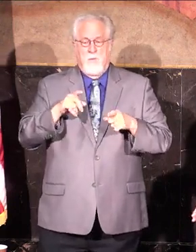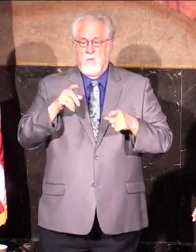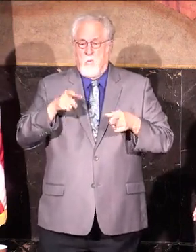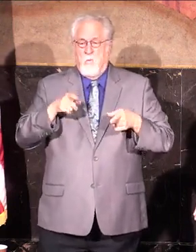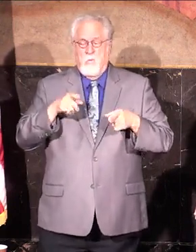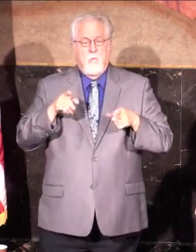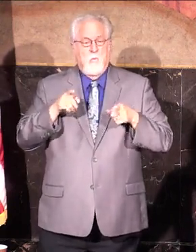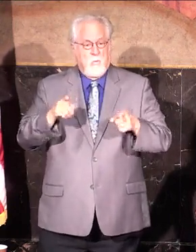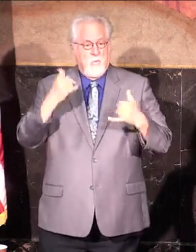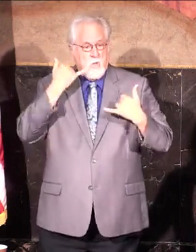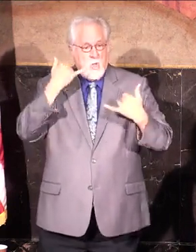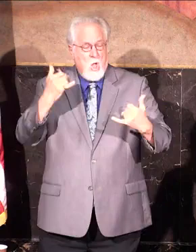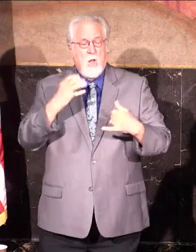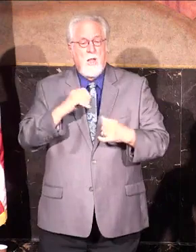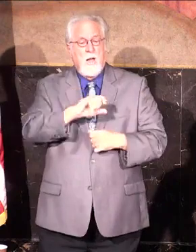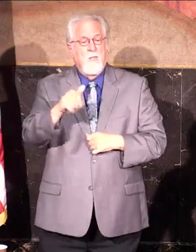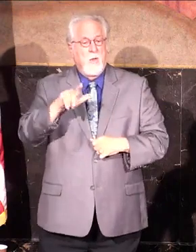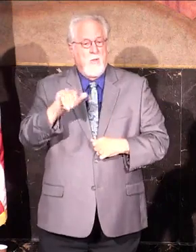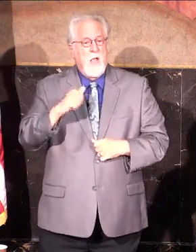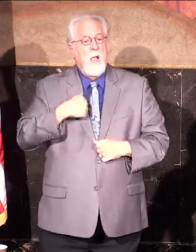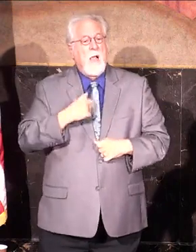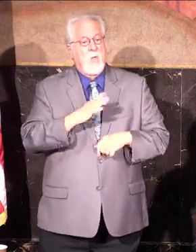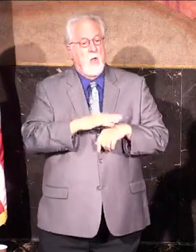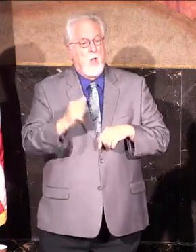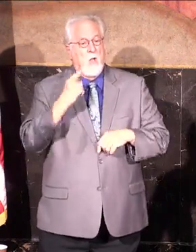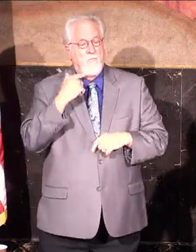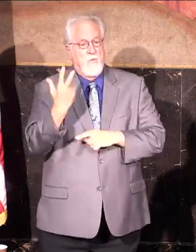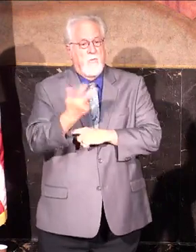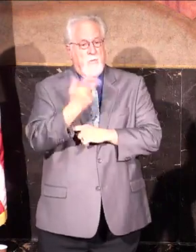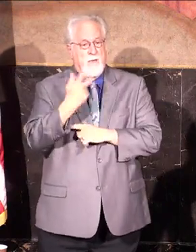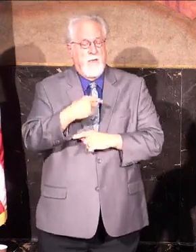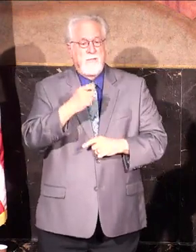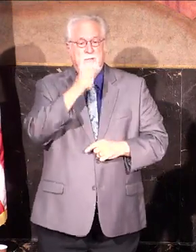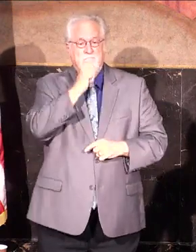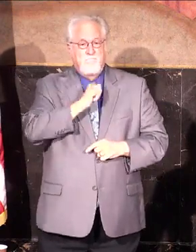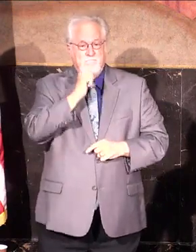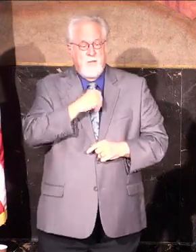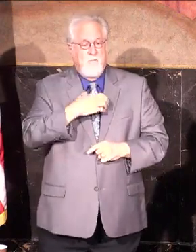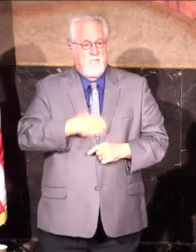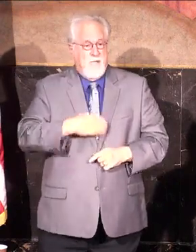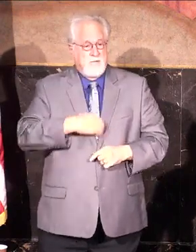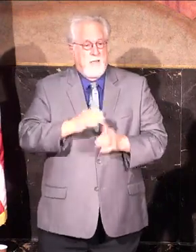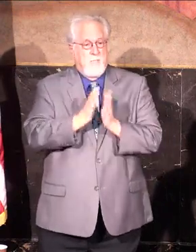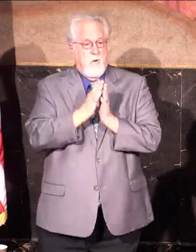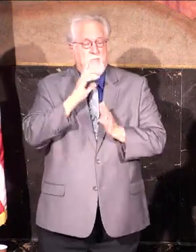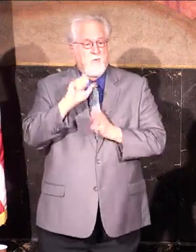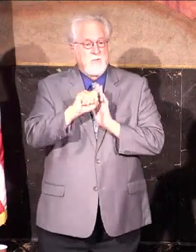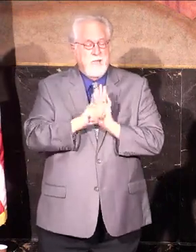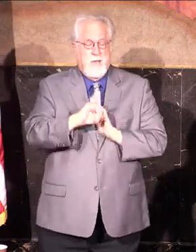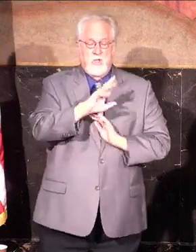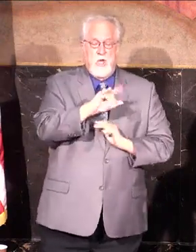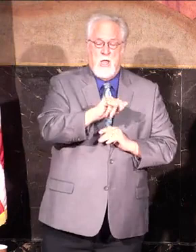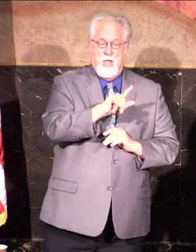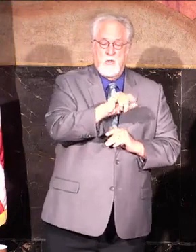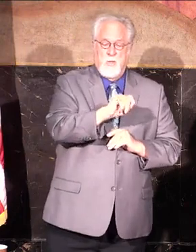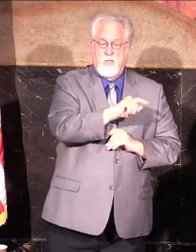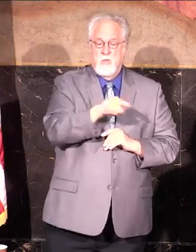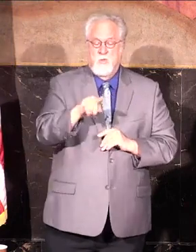other Louisianans. So I'm going to call for 3 days of fasting and prayer for our state for July 20th through the